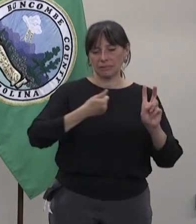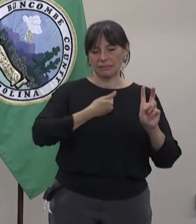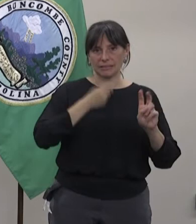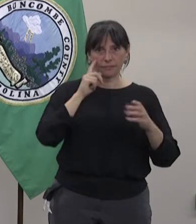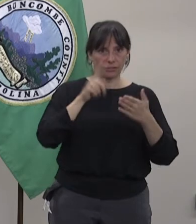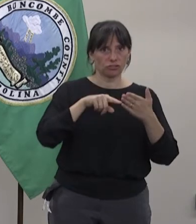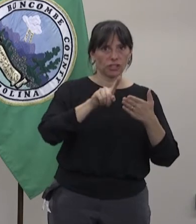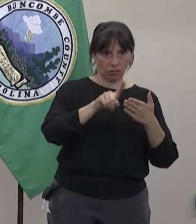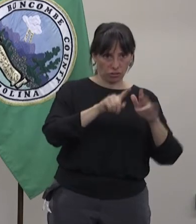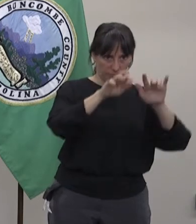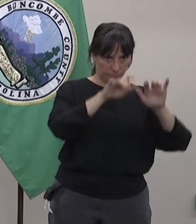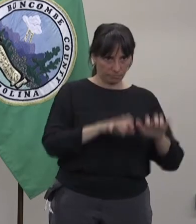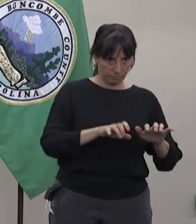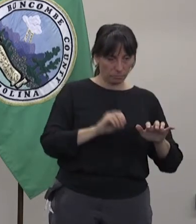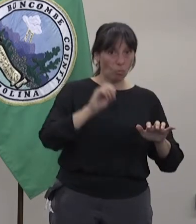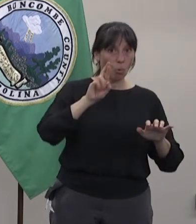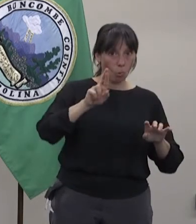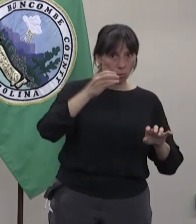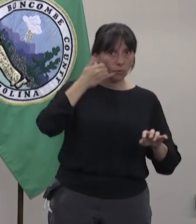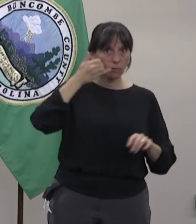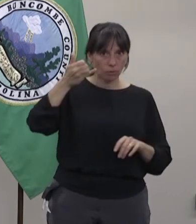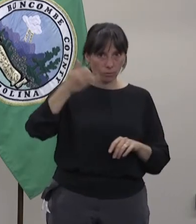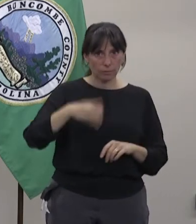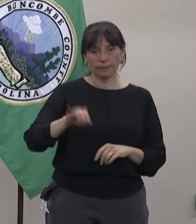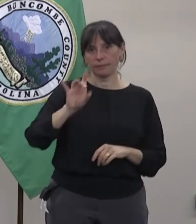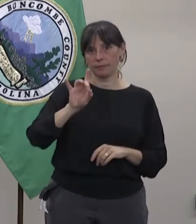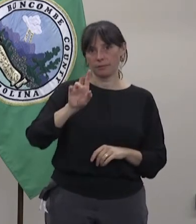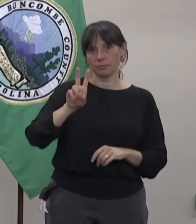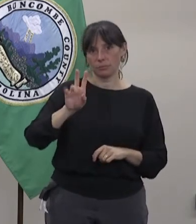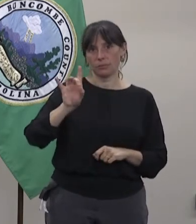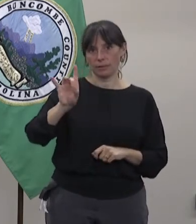phone by calling